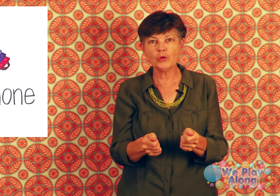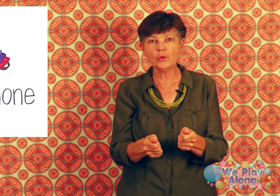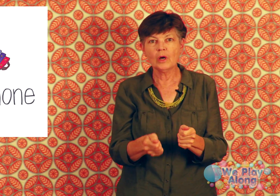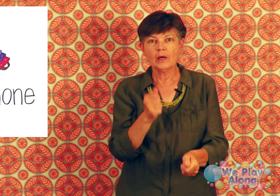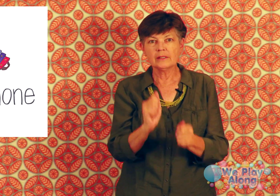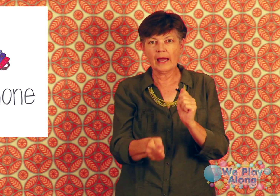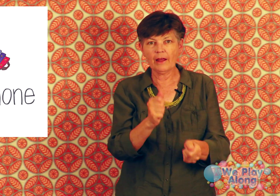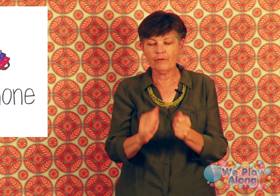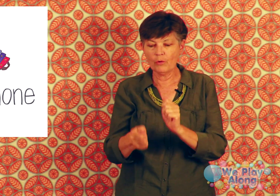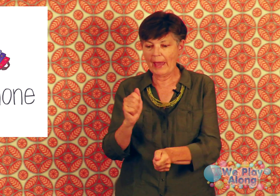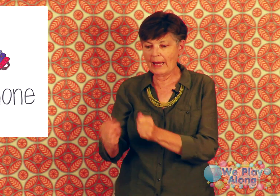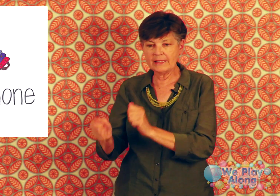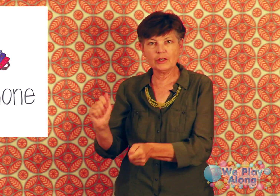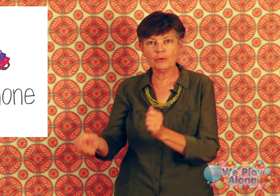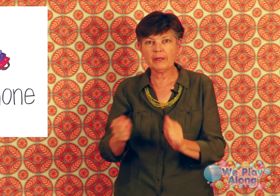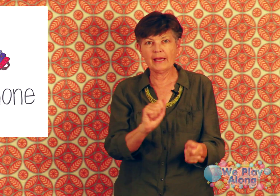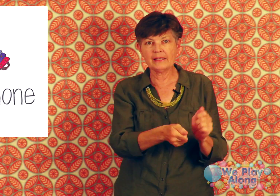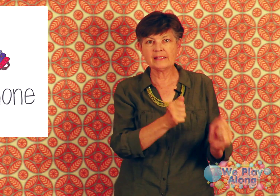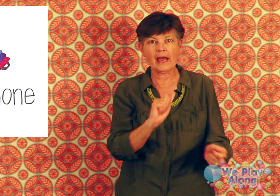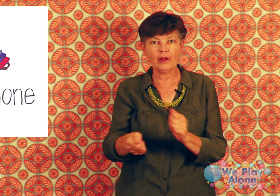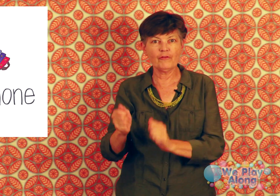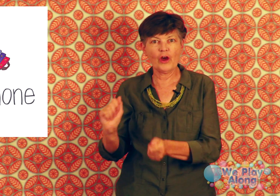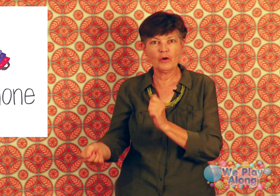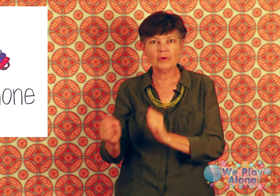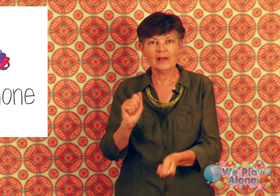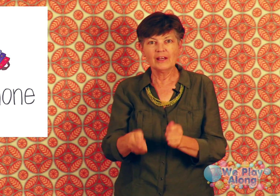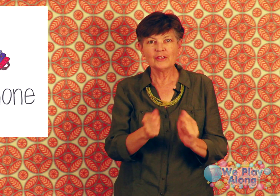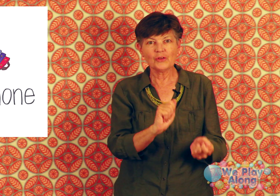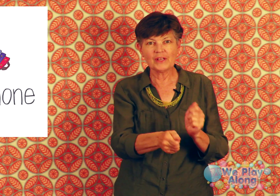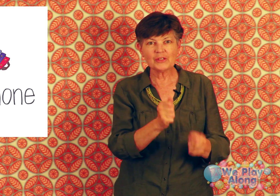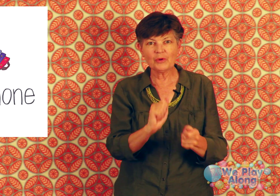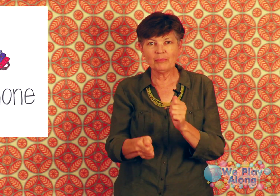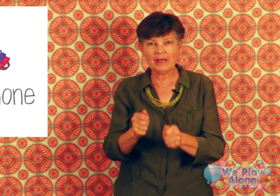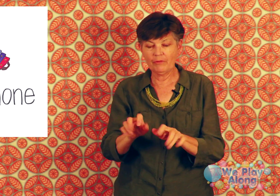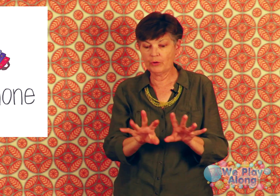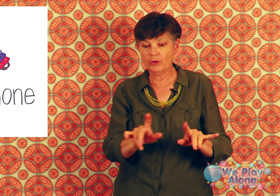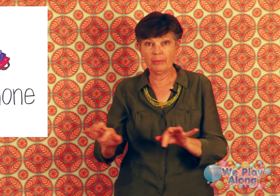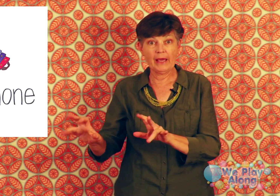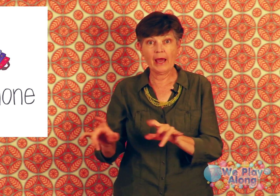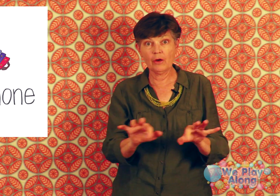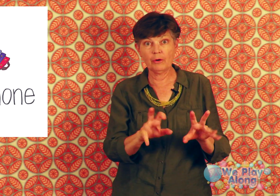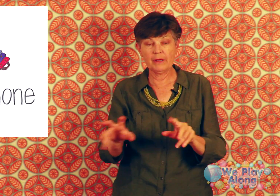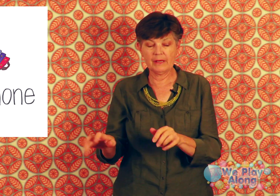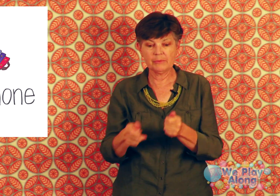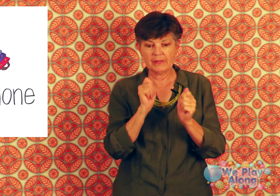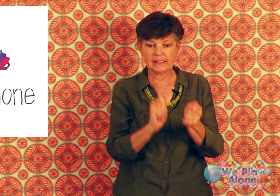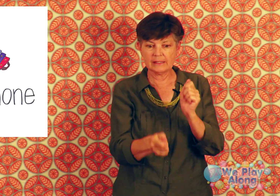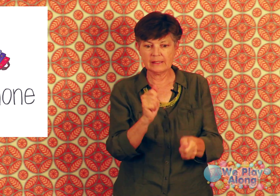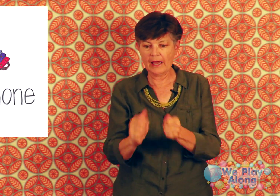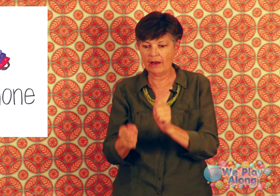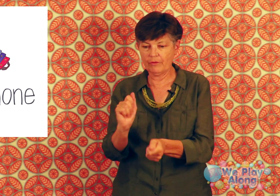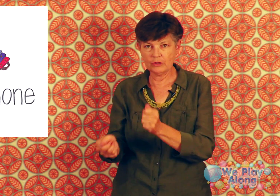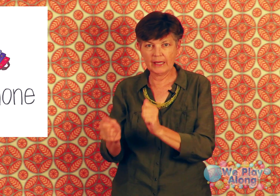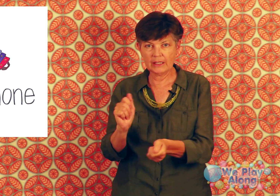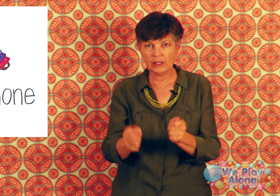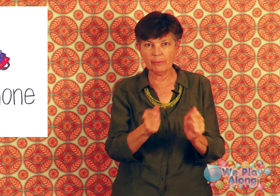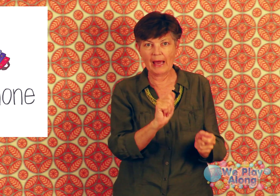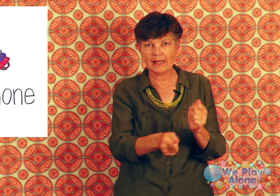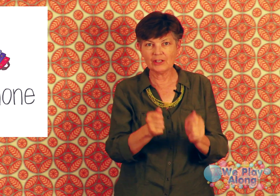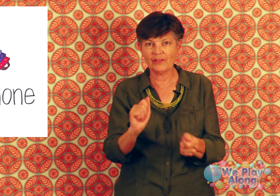two xylophone mallets and you're playing the xylophone. So this would be, if you were doing a piano, it would be this, but this is a xylophone, so you got the little mallets on